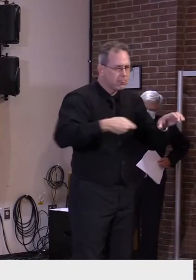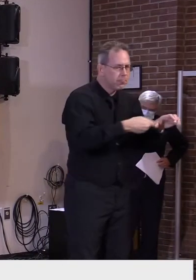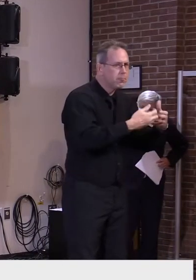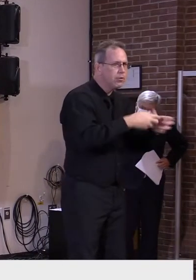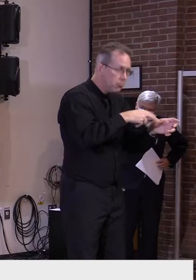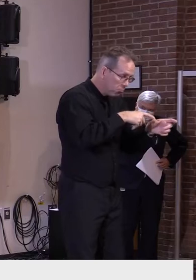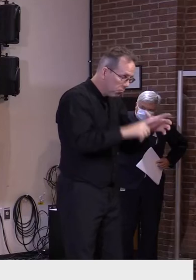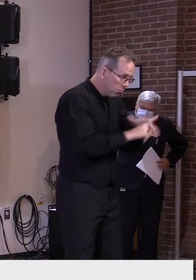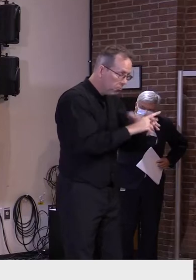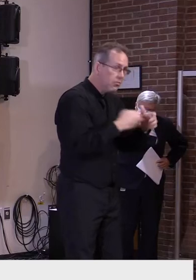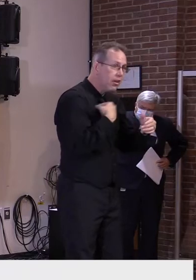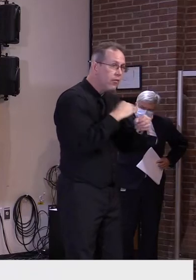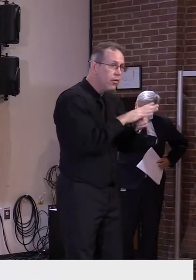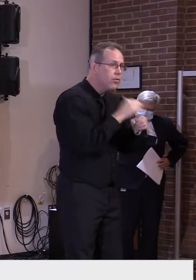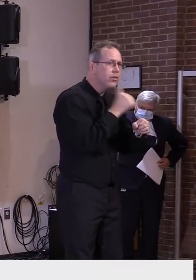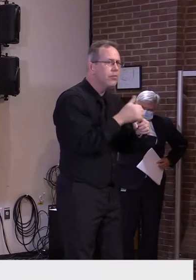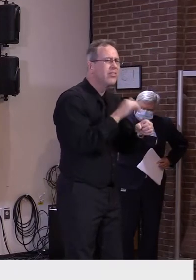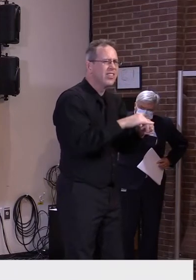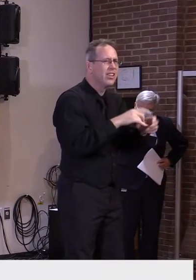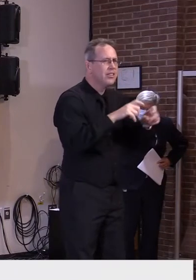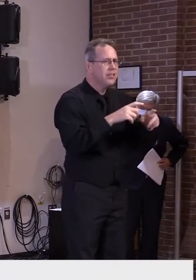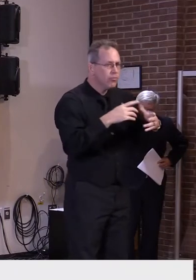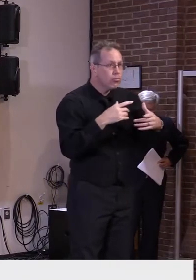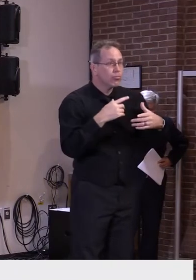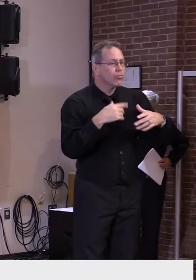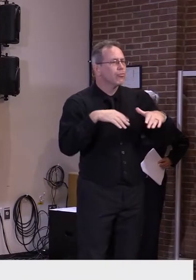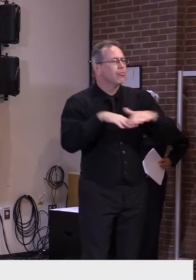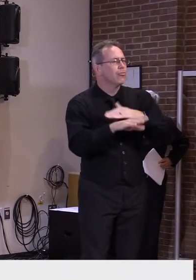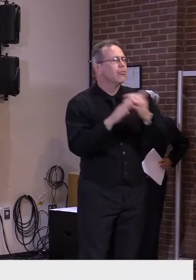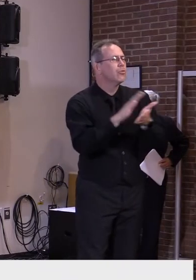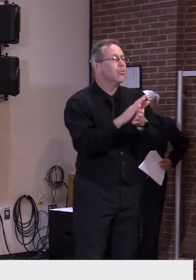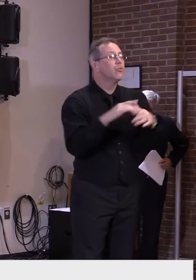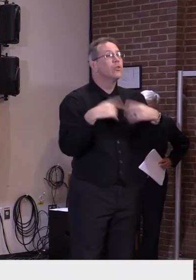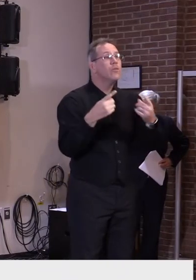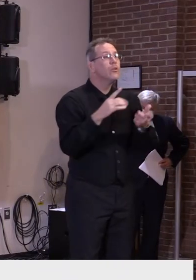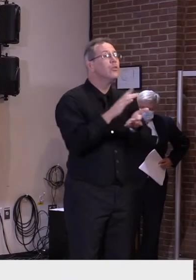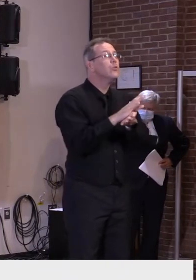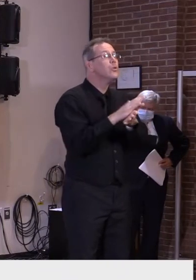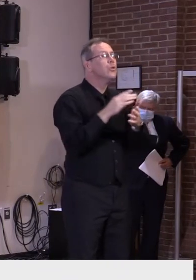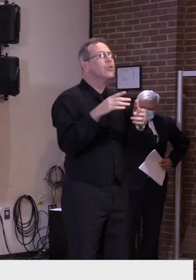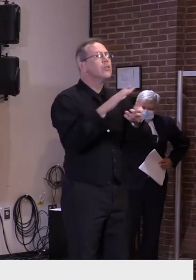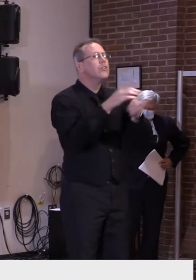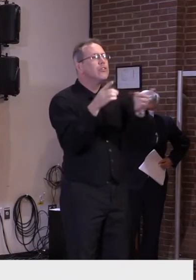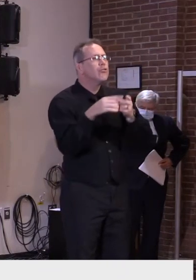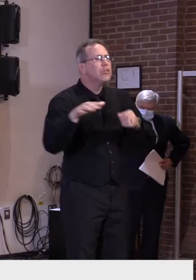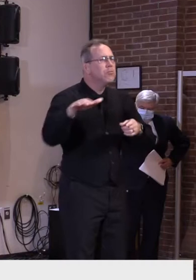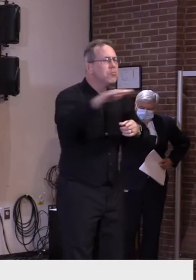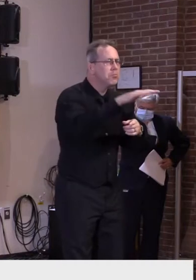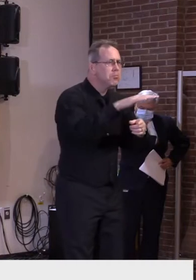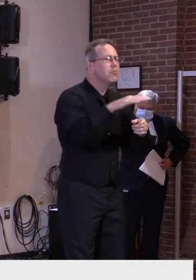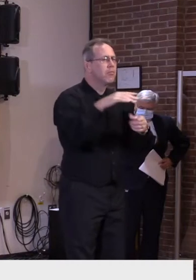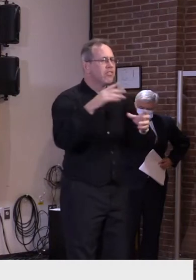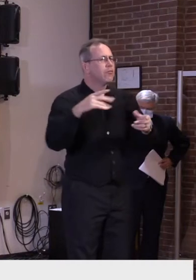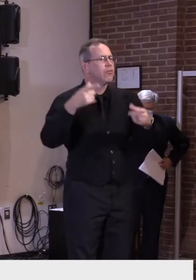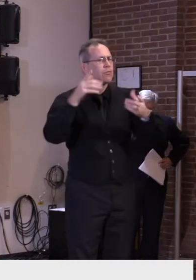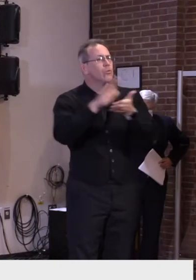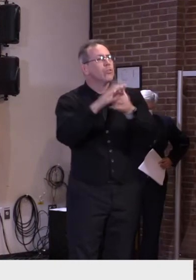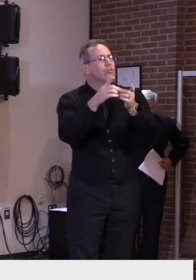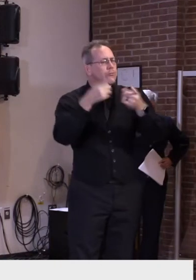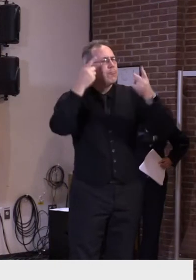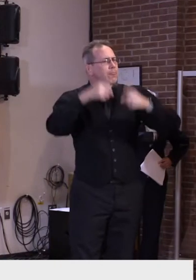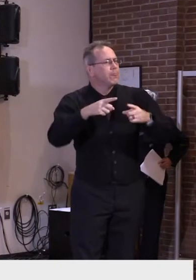districts enrolled in Test to Stay. That's about half of our school districts. We also have 17 independent schools participating in the